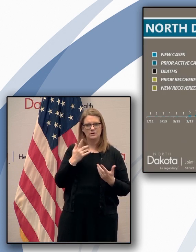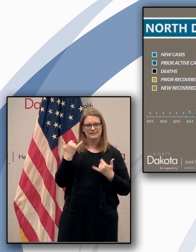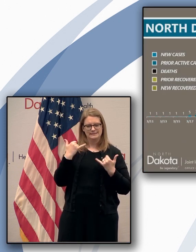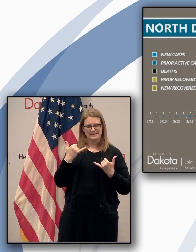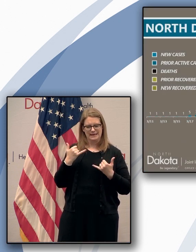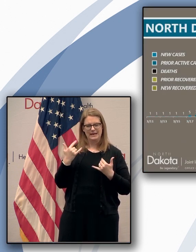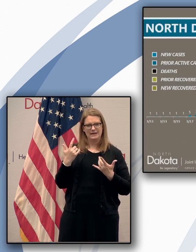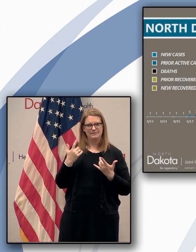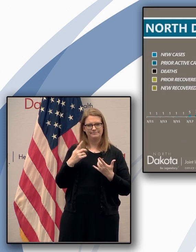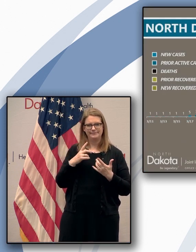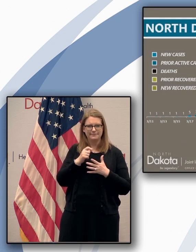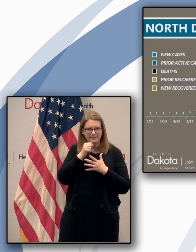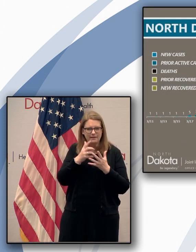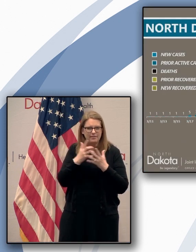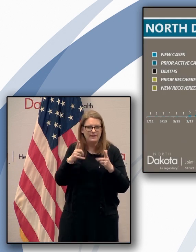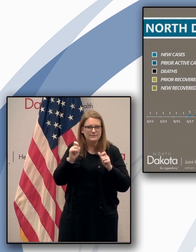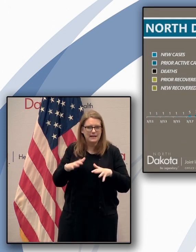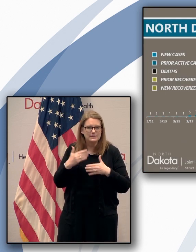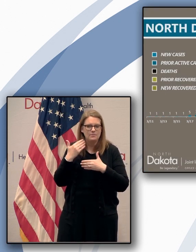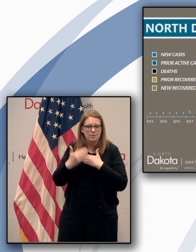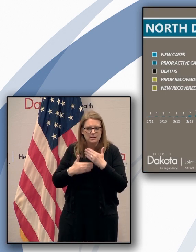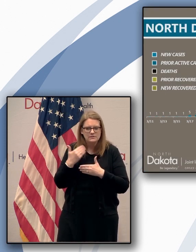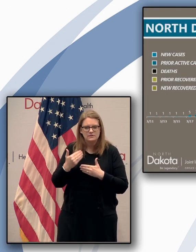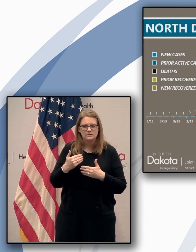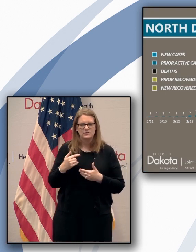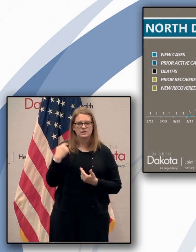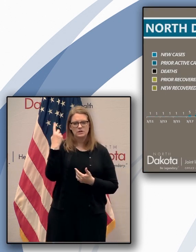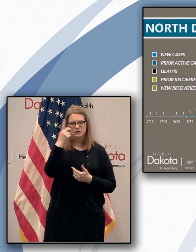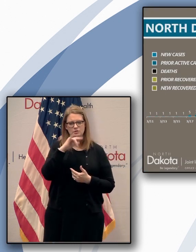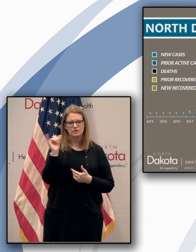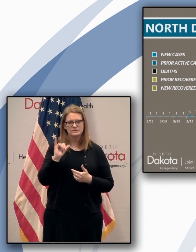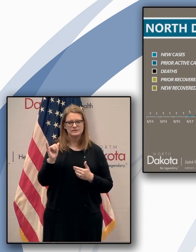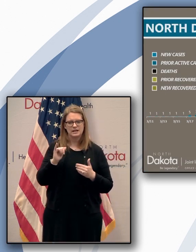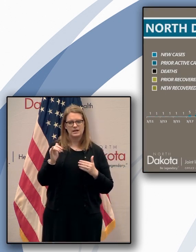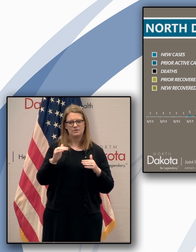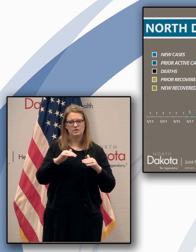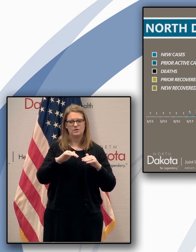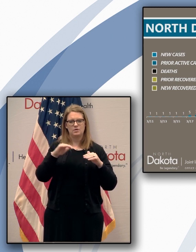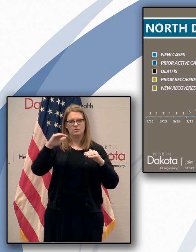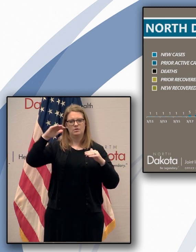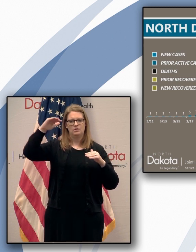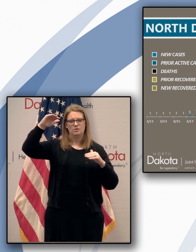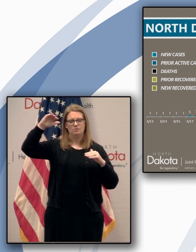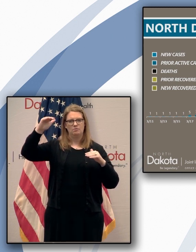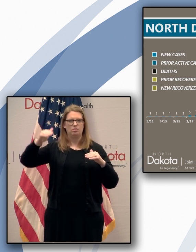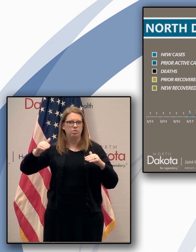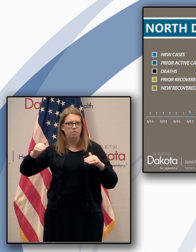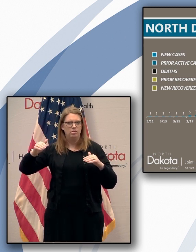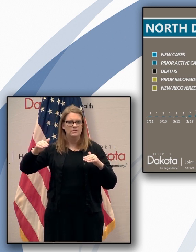date. Yesterday, it looks like we've had a drop in the curve. I would caution anybody from